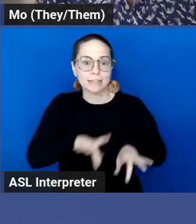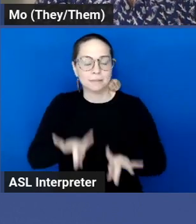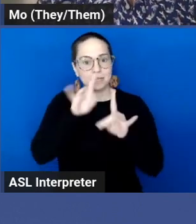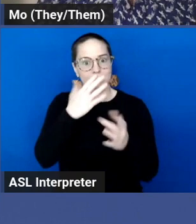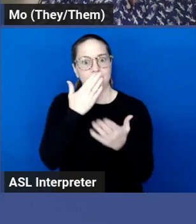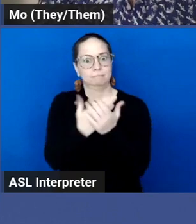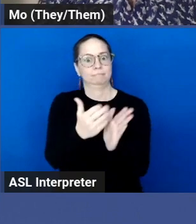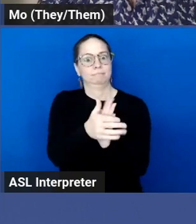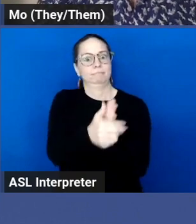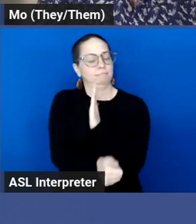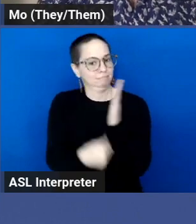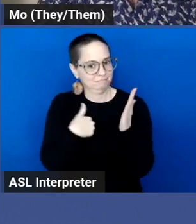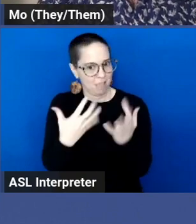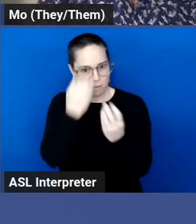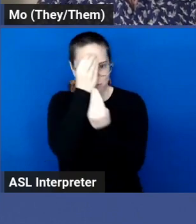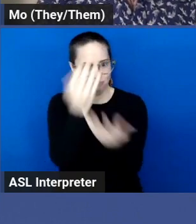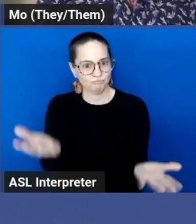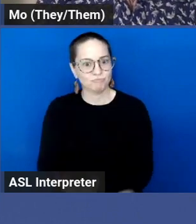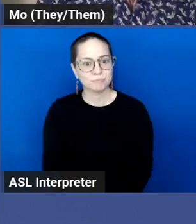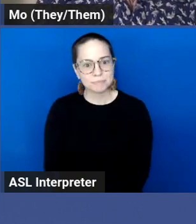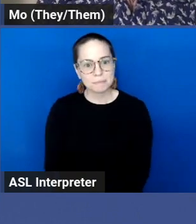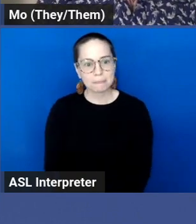great skills that I would love to share with you guys.